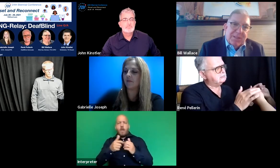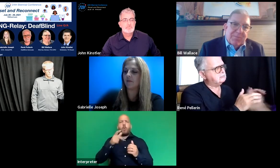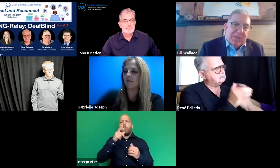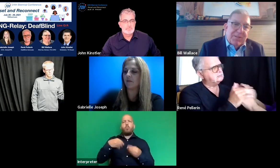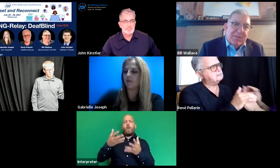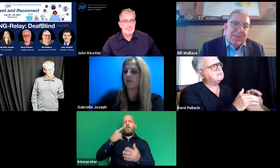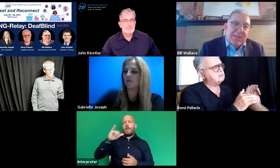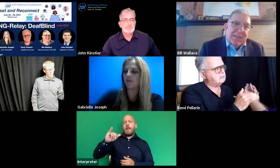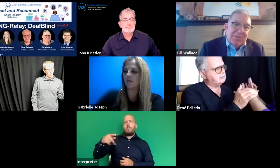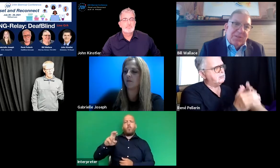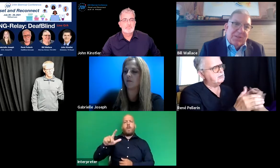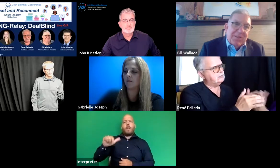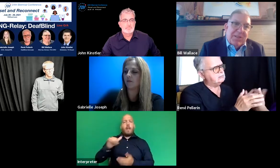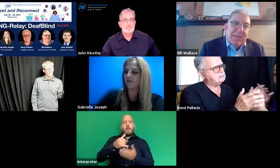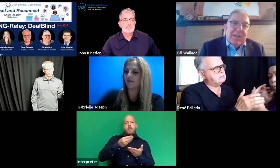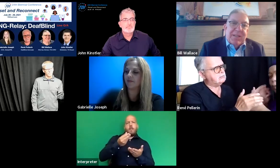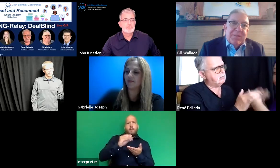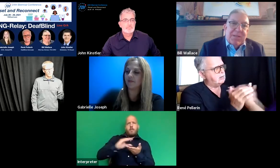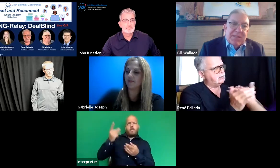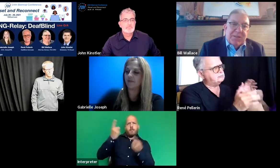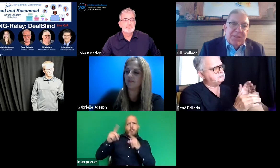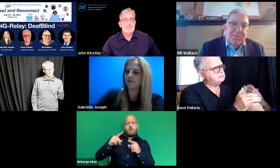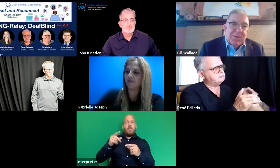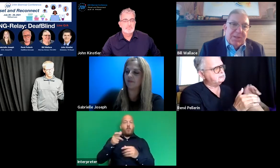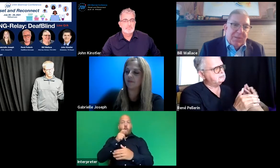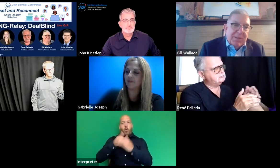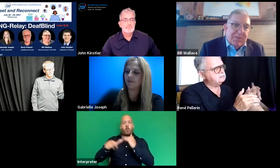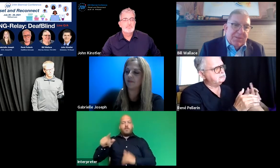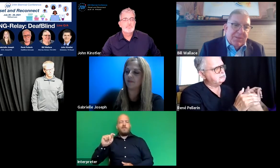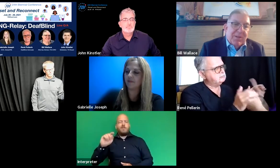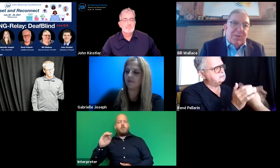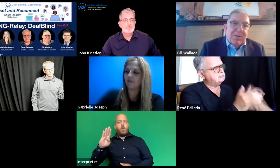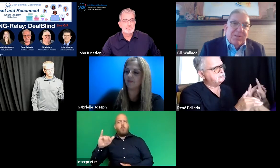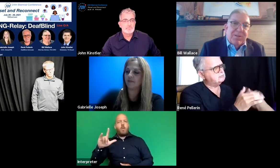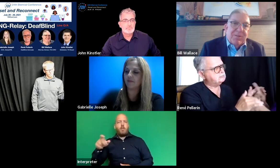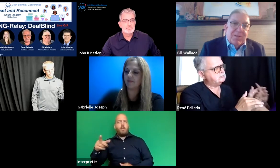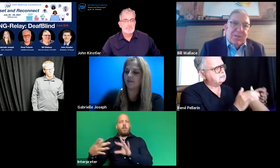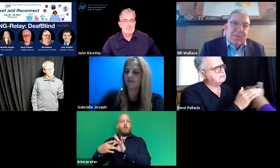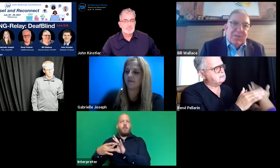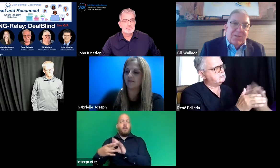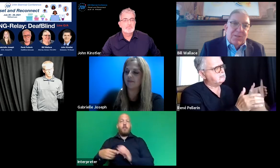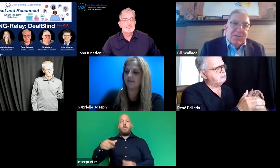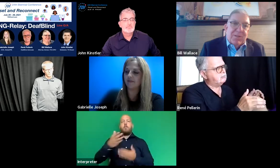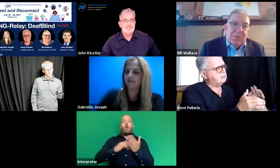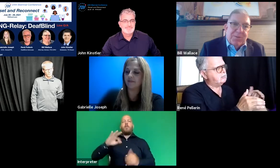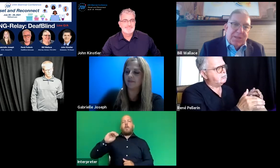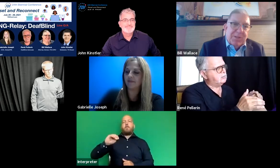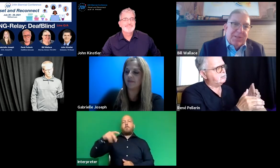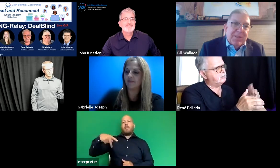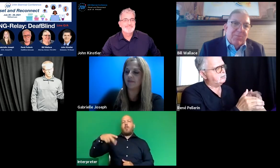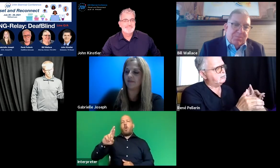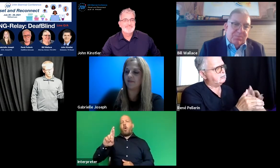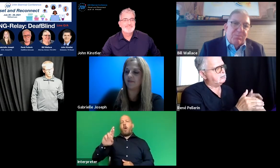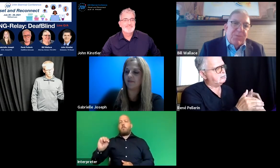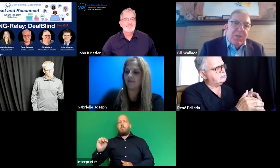NPRM is that the FCC is asking for comments on who uses IP